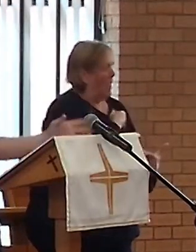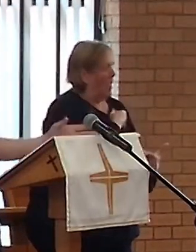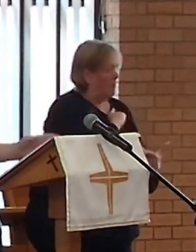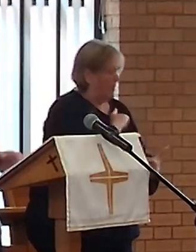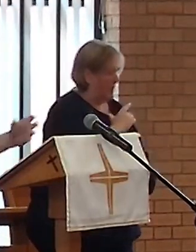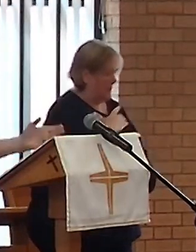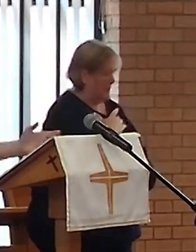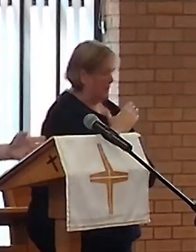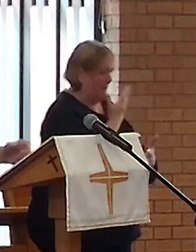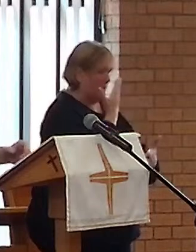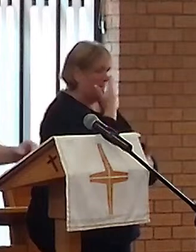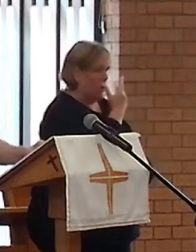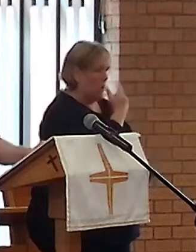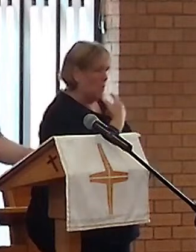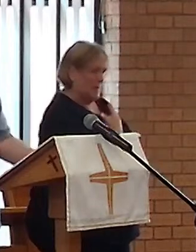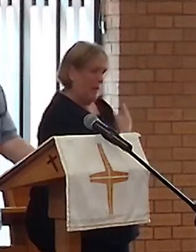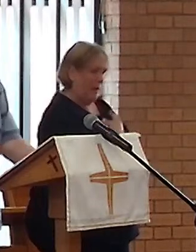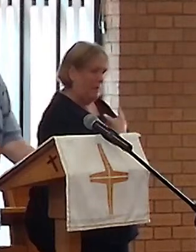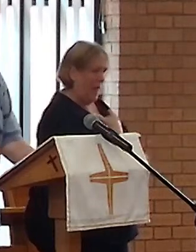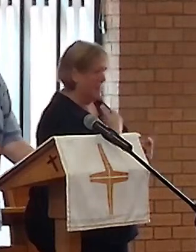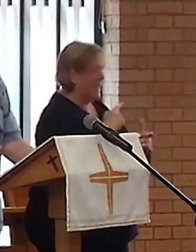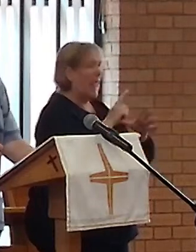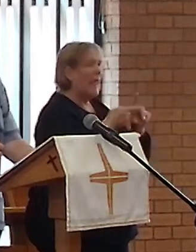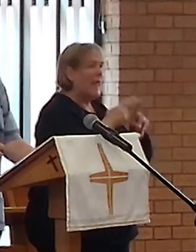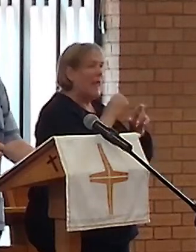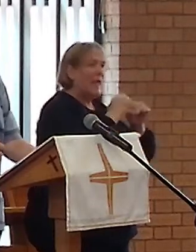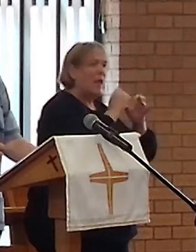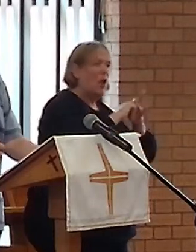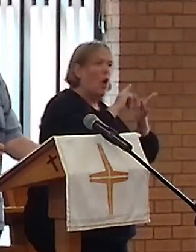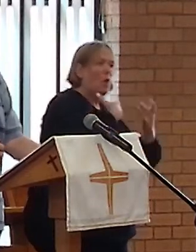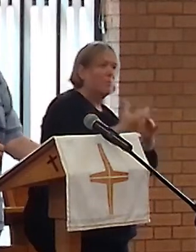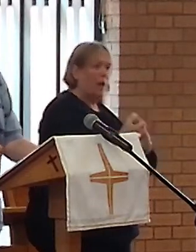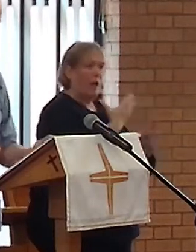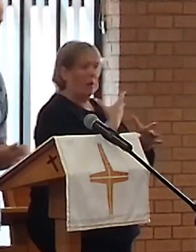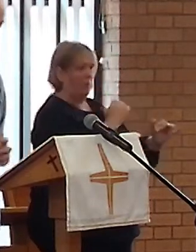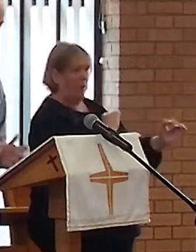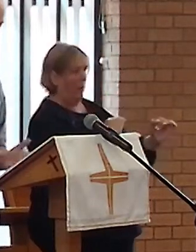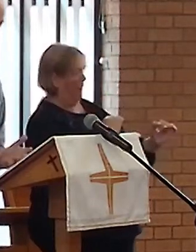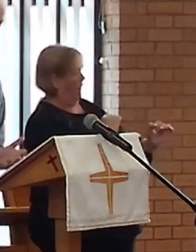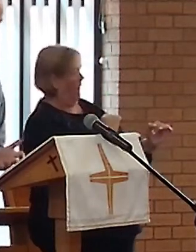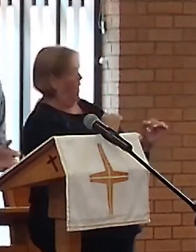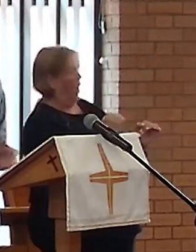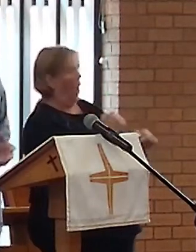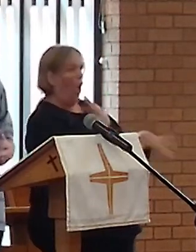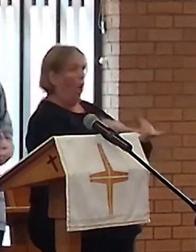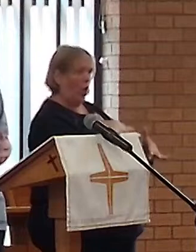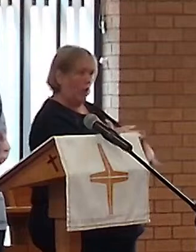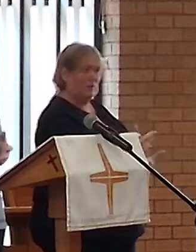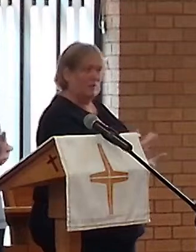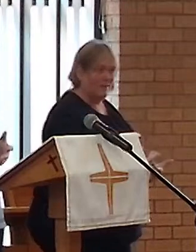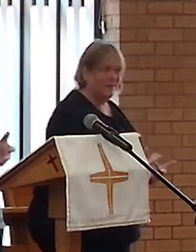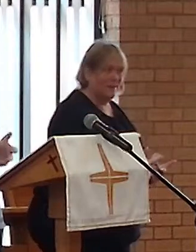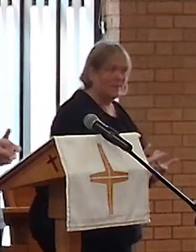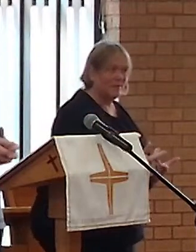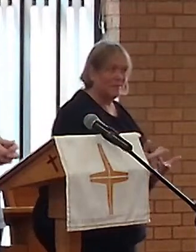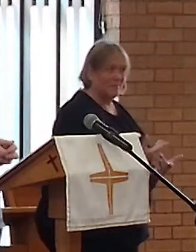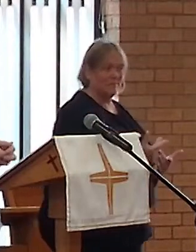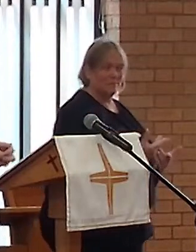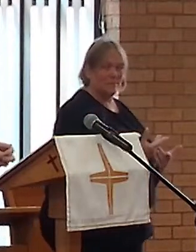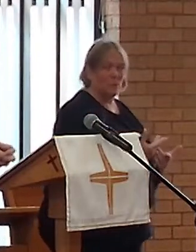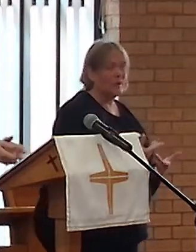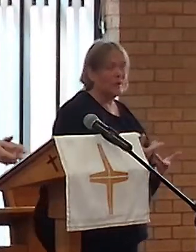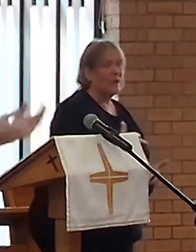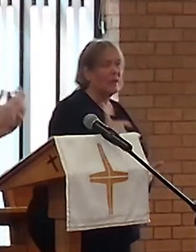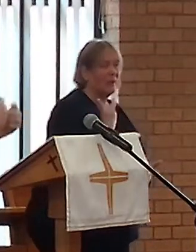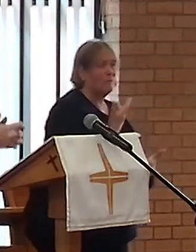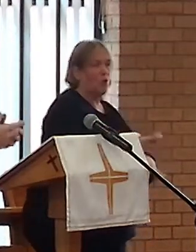false self, our old nature, is what must die. Our thinking must change. We must live from the new self,